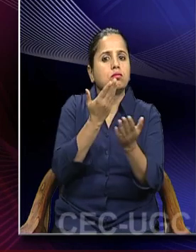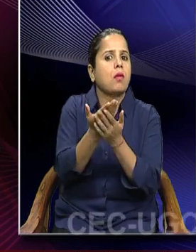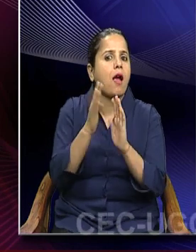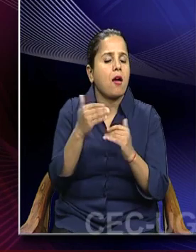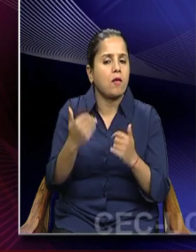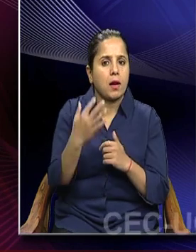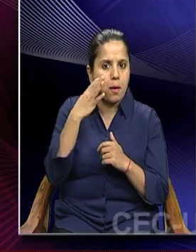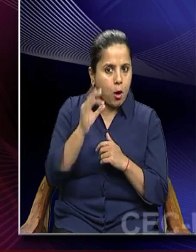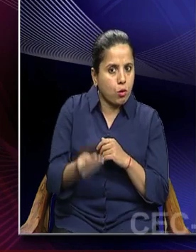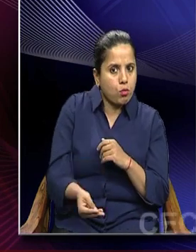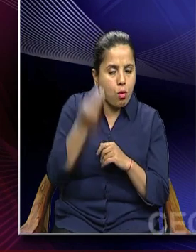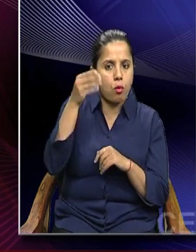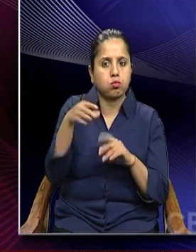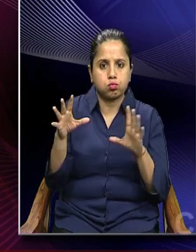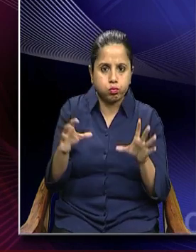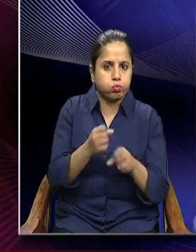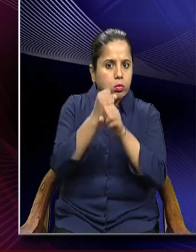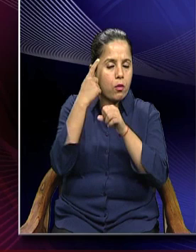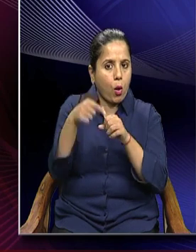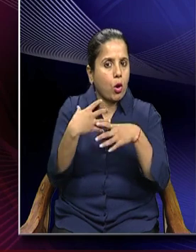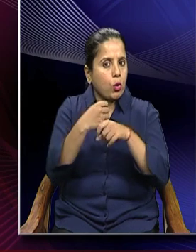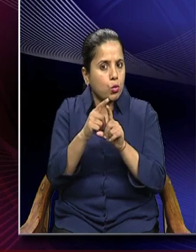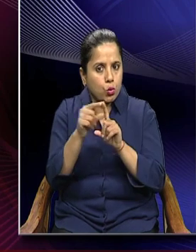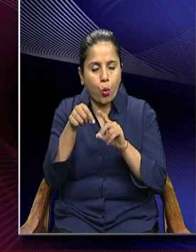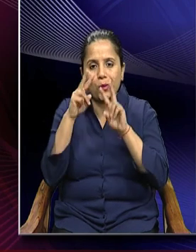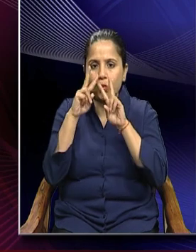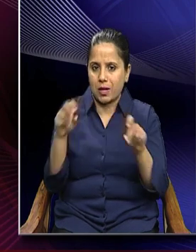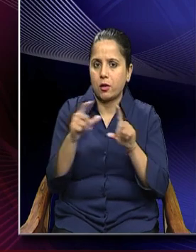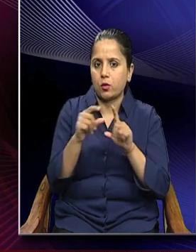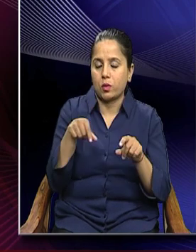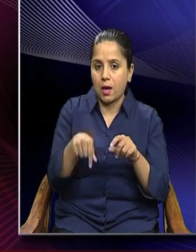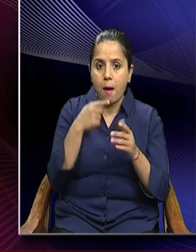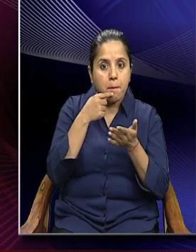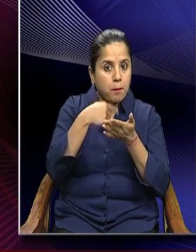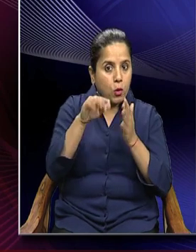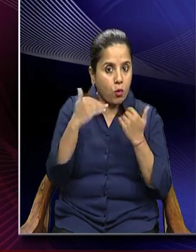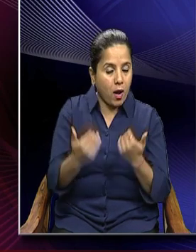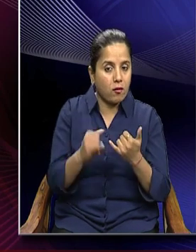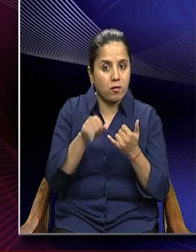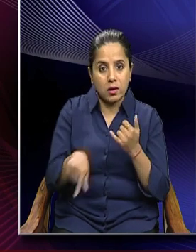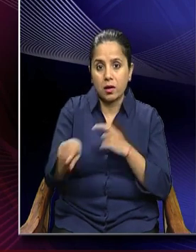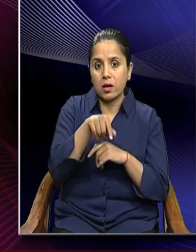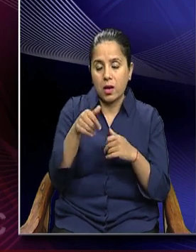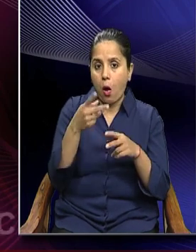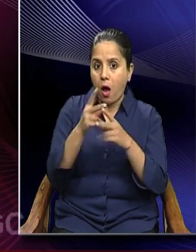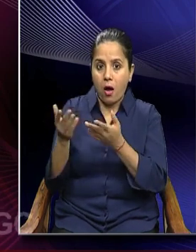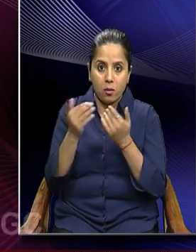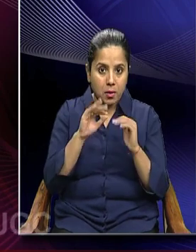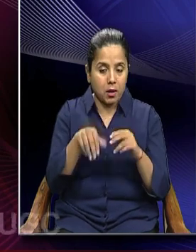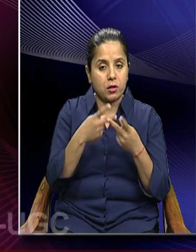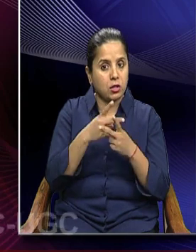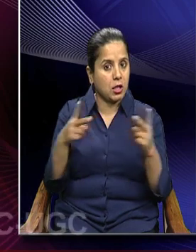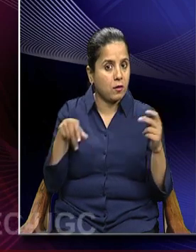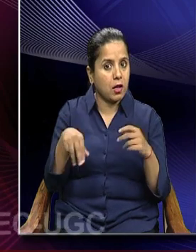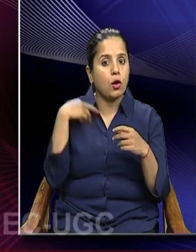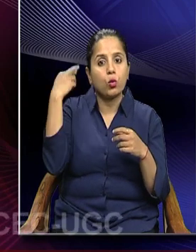significantly more comprehensive way to conducting research. This approach recognizes the existence of multiple